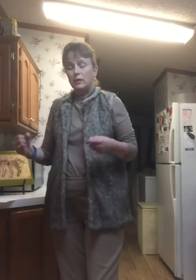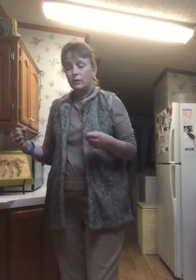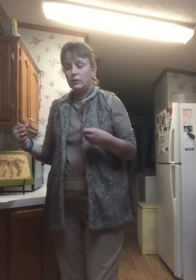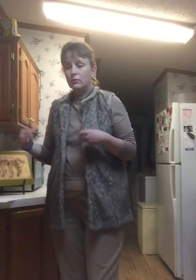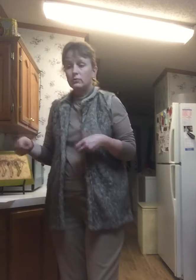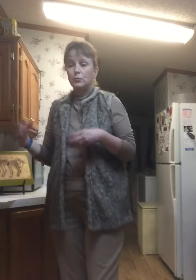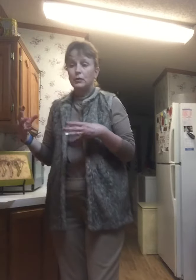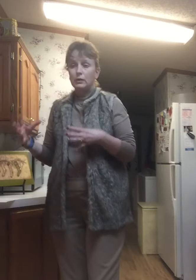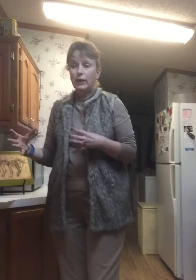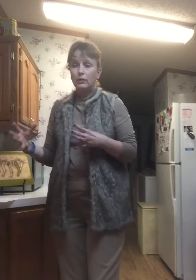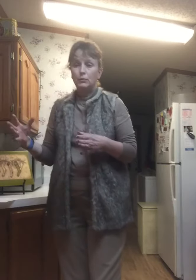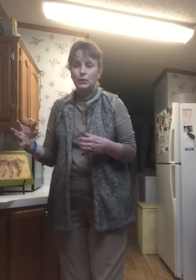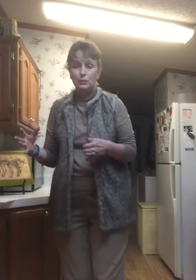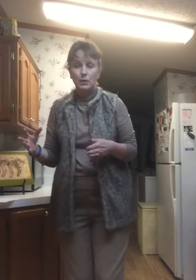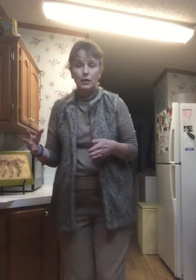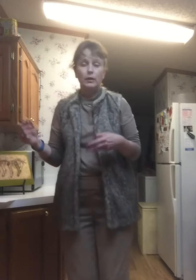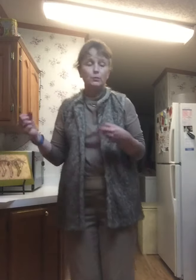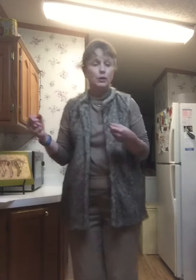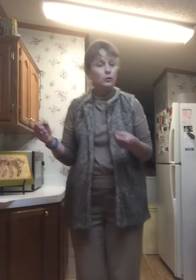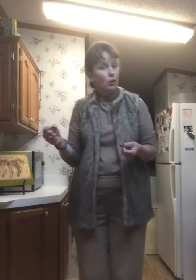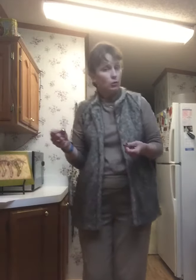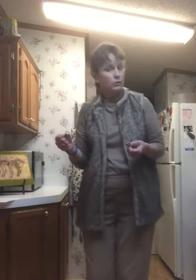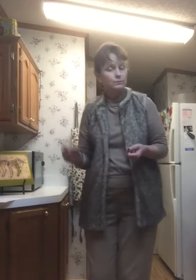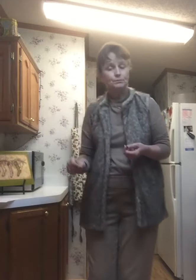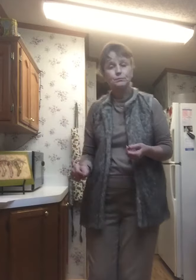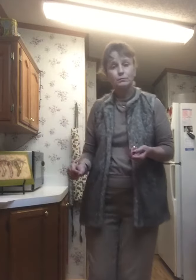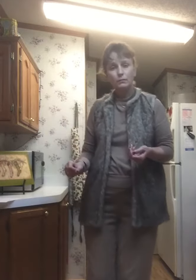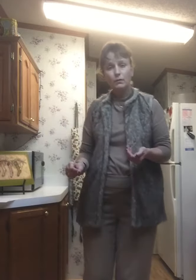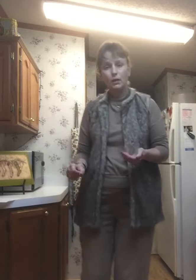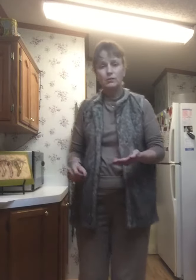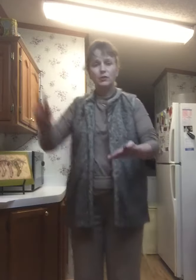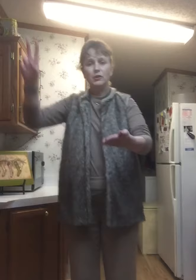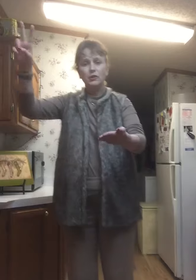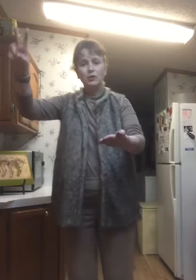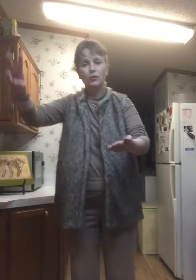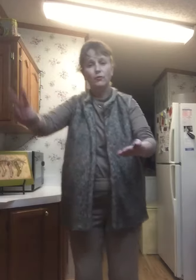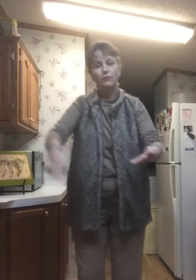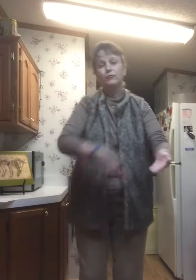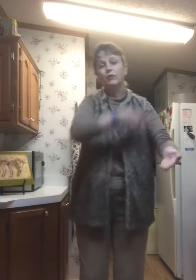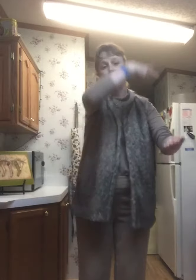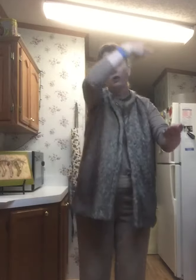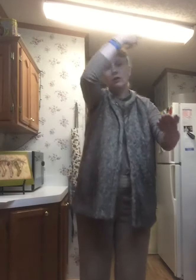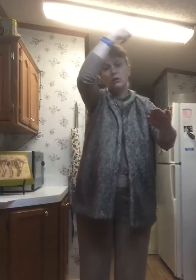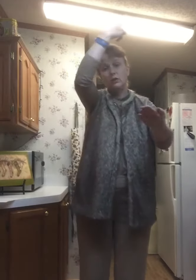their notes are pretty loud and pretty big and pretty long. So you're going to go fall